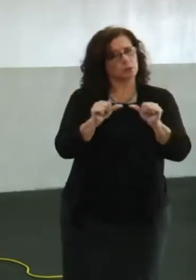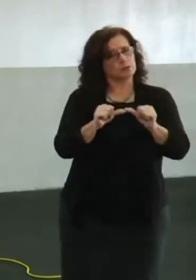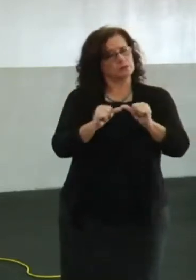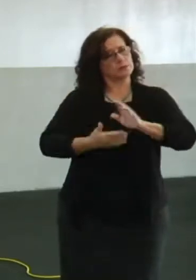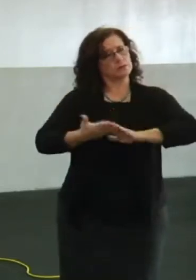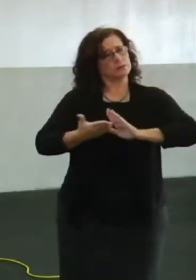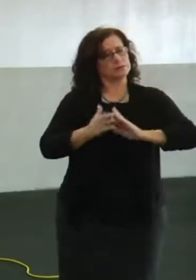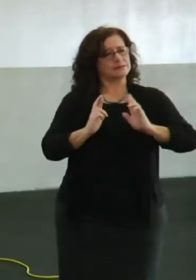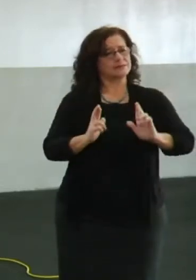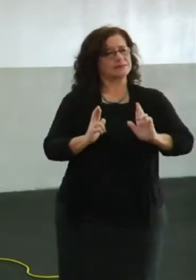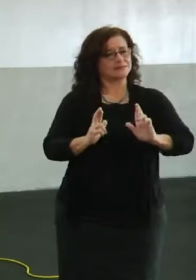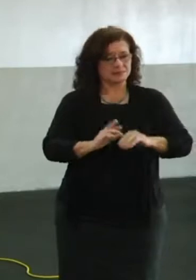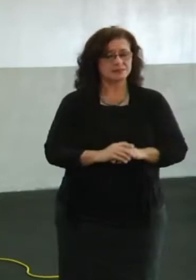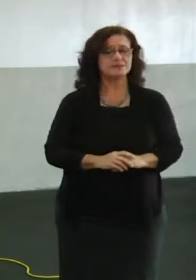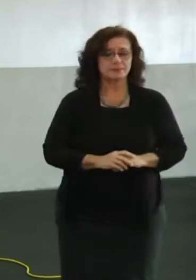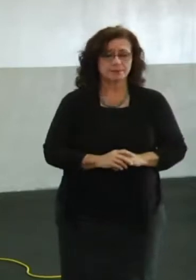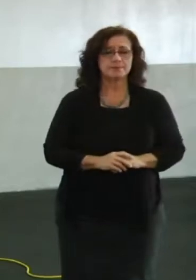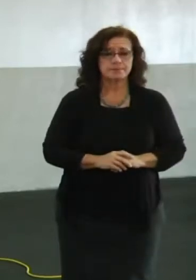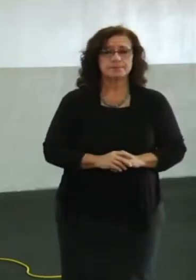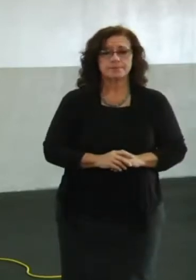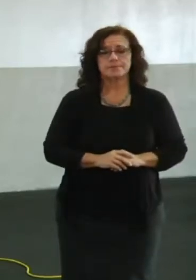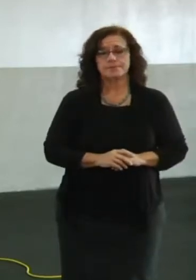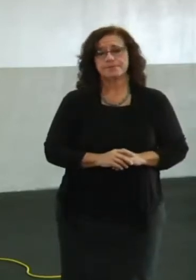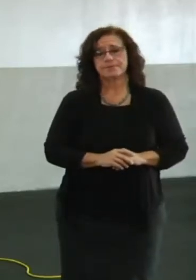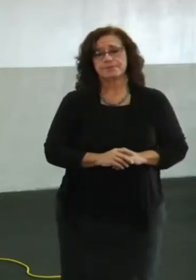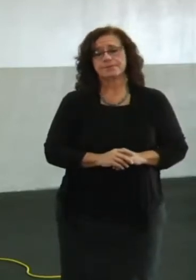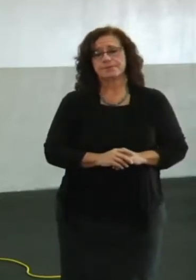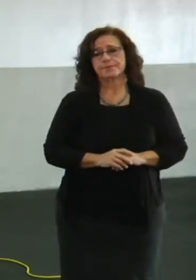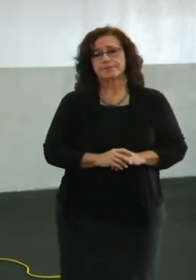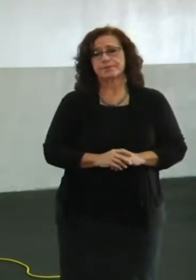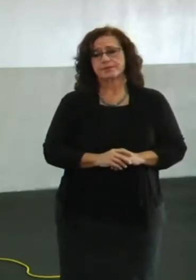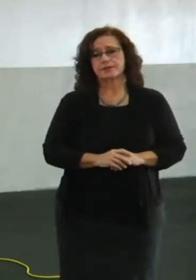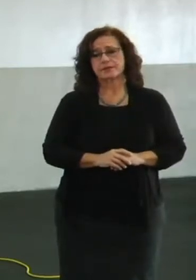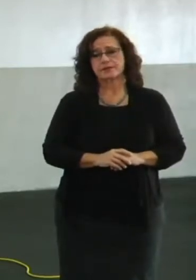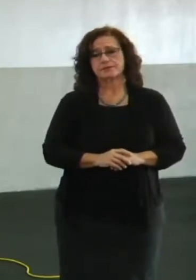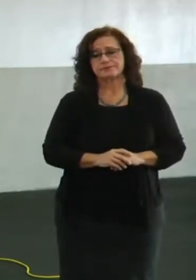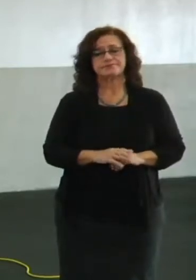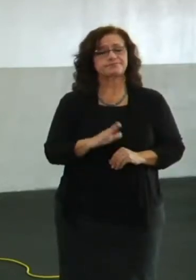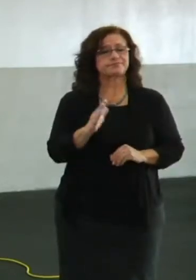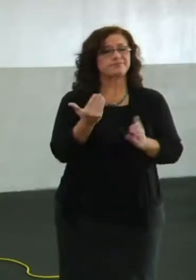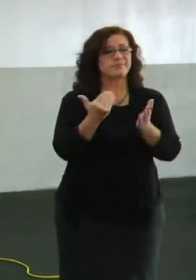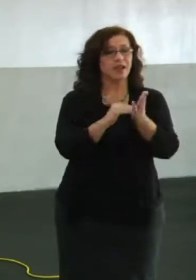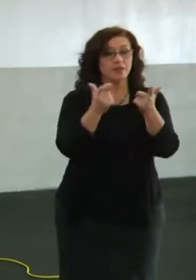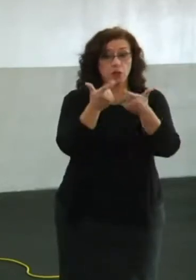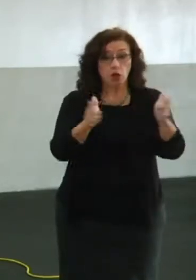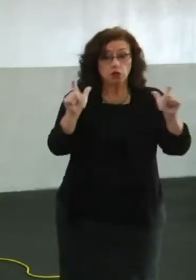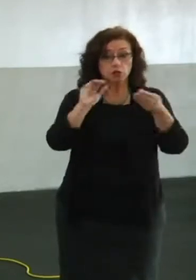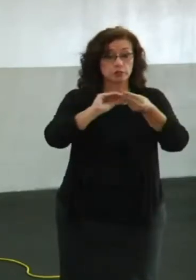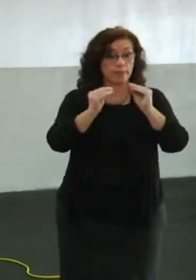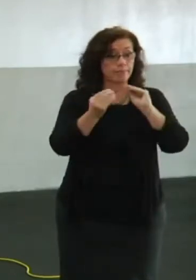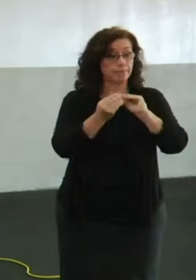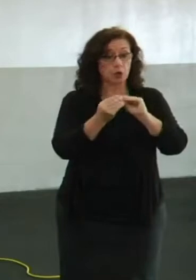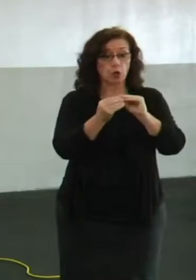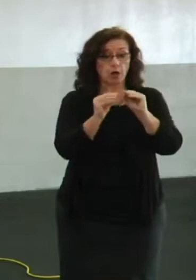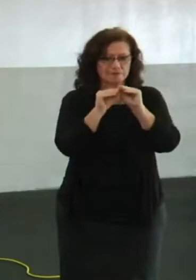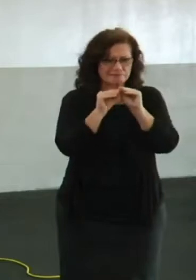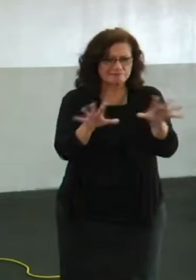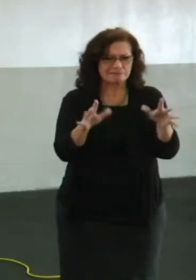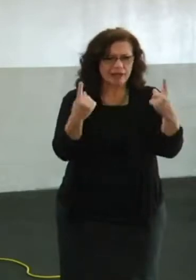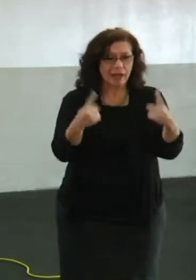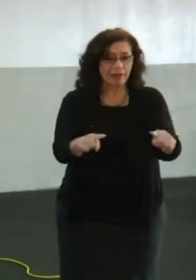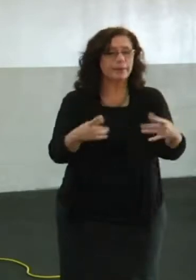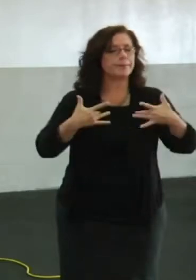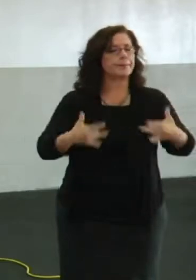with that, I really, again, the largest number of cases that we're seeing are in gatherings, especially